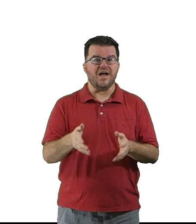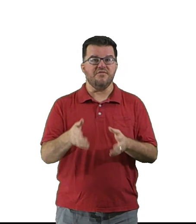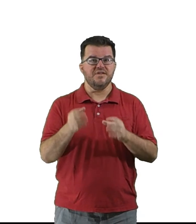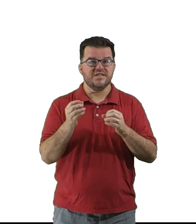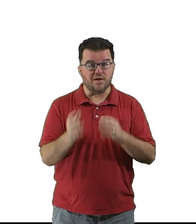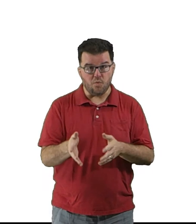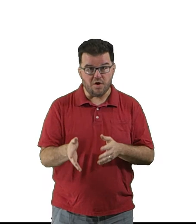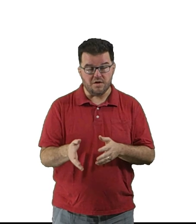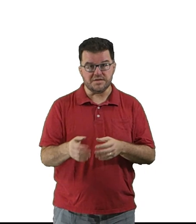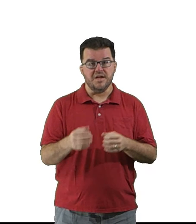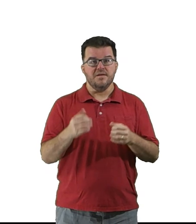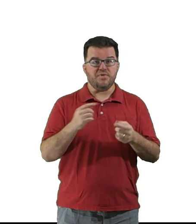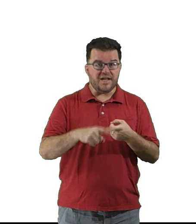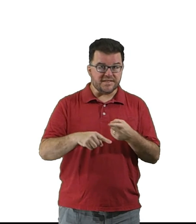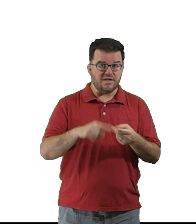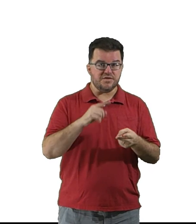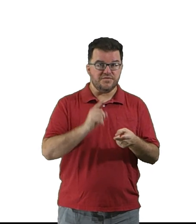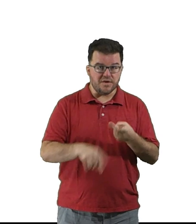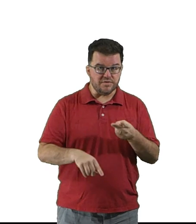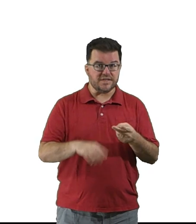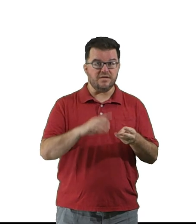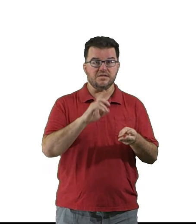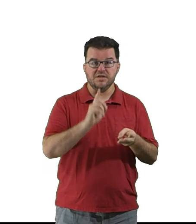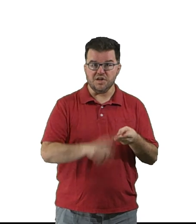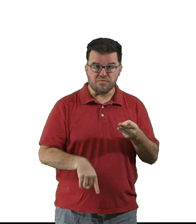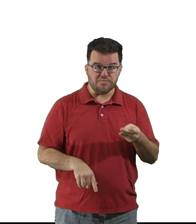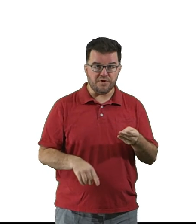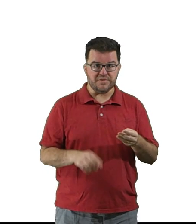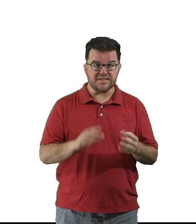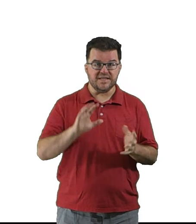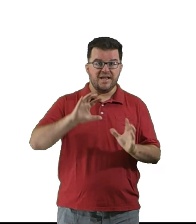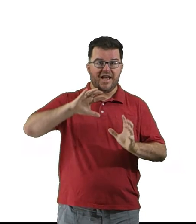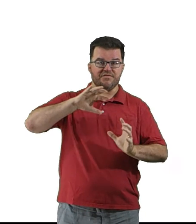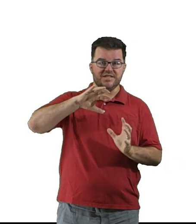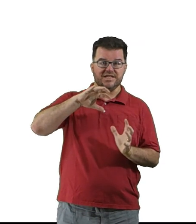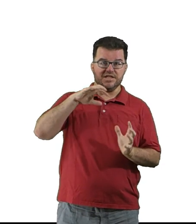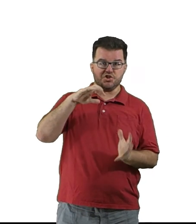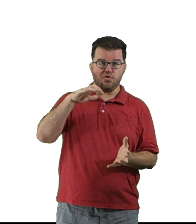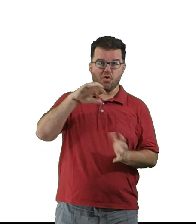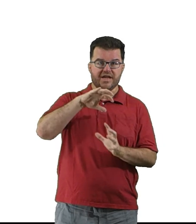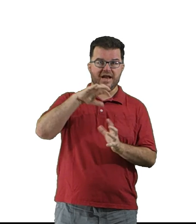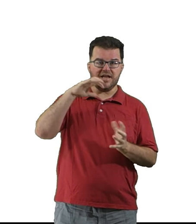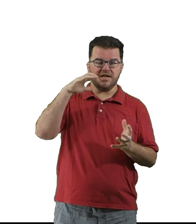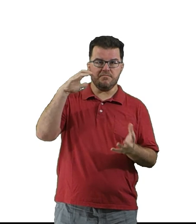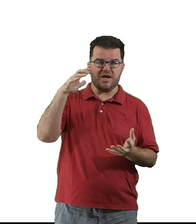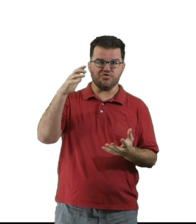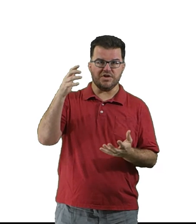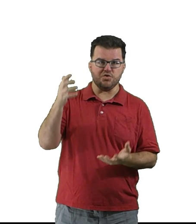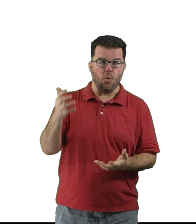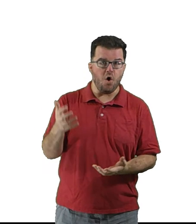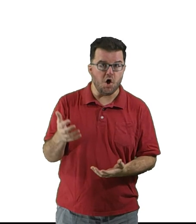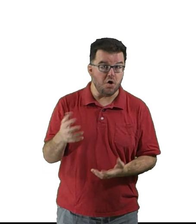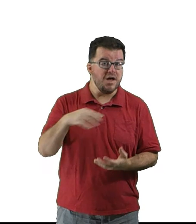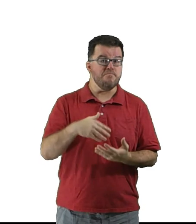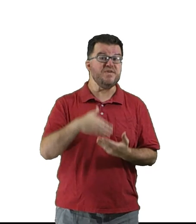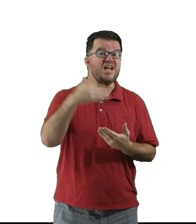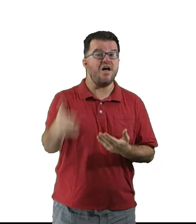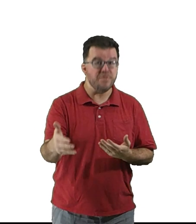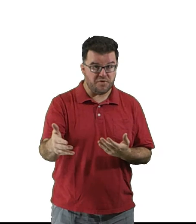have cell walls. Plant cells, fungal cells, a number of protists have this additional organic matrix wall beyond the